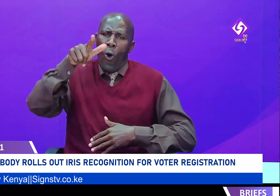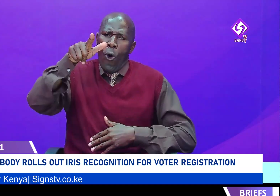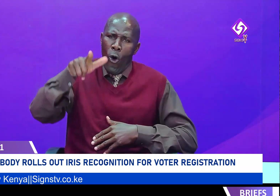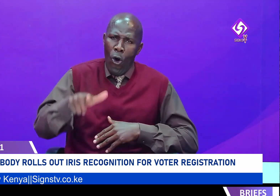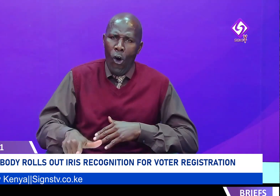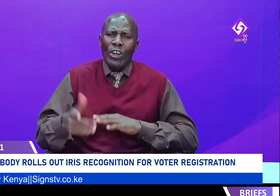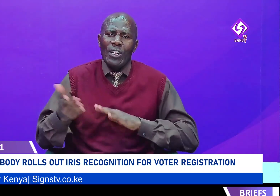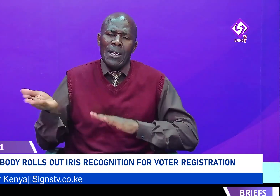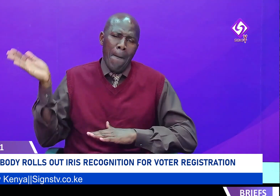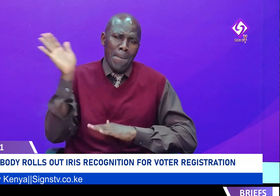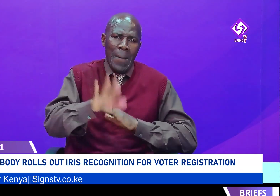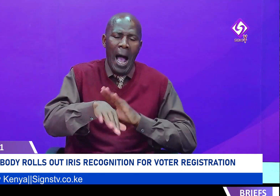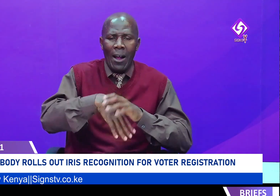recording a low turnout.